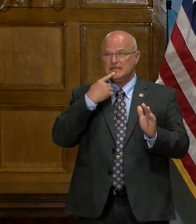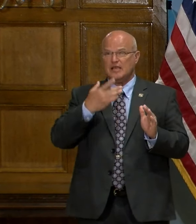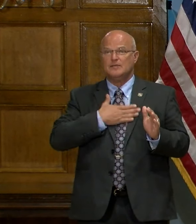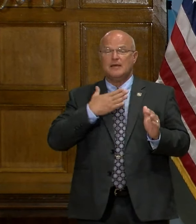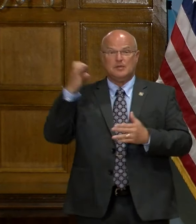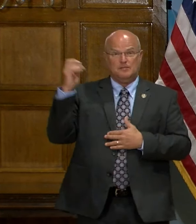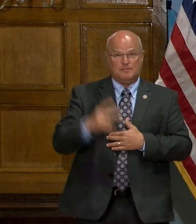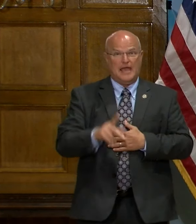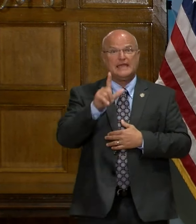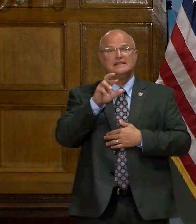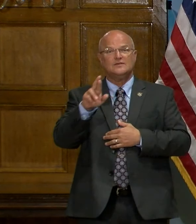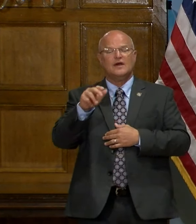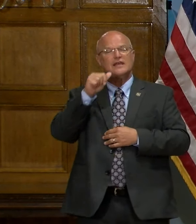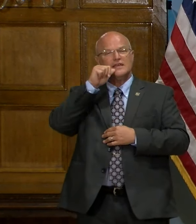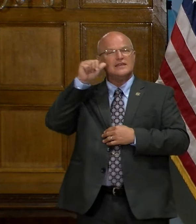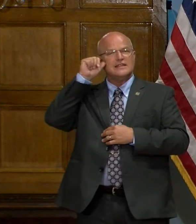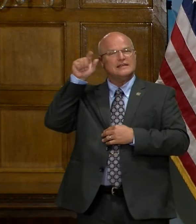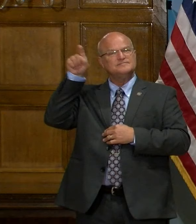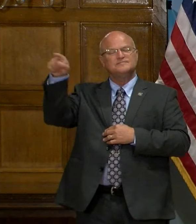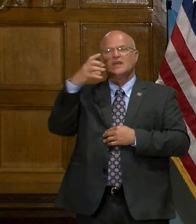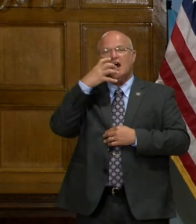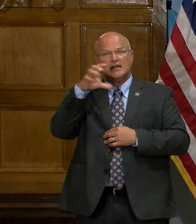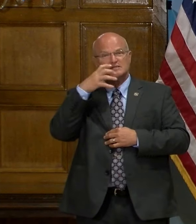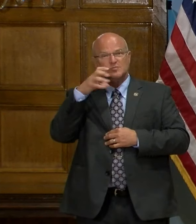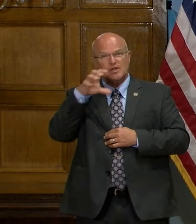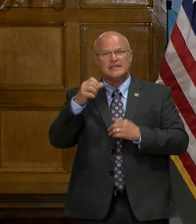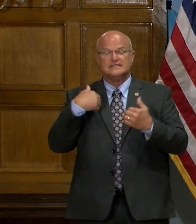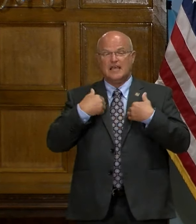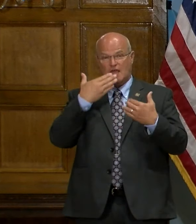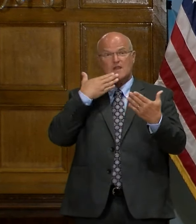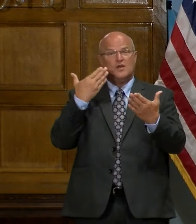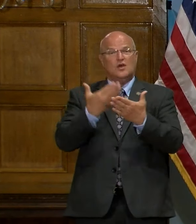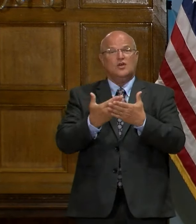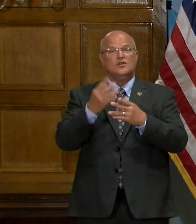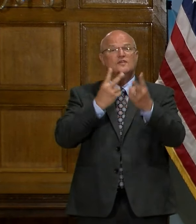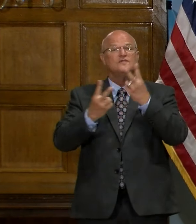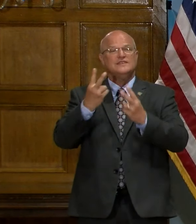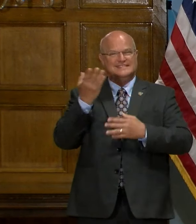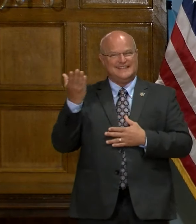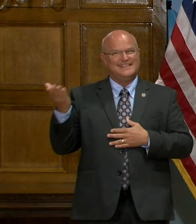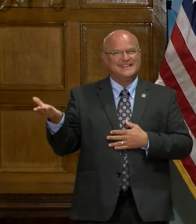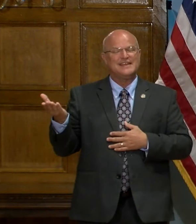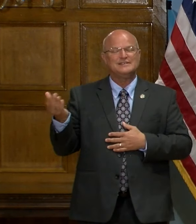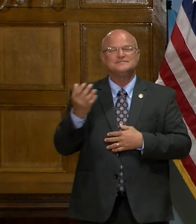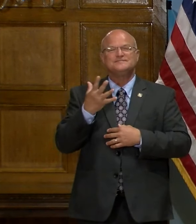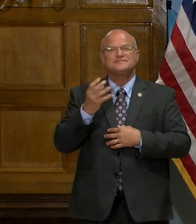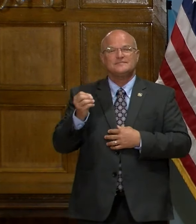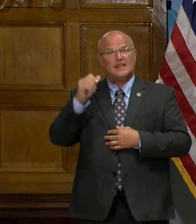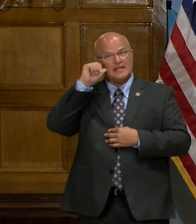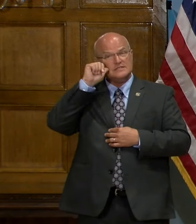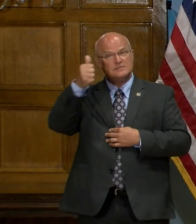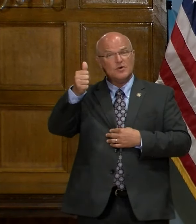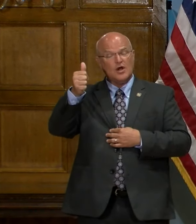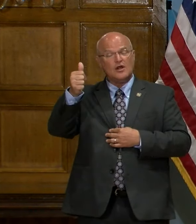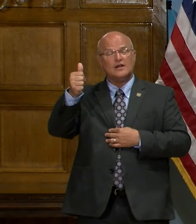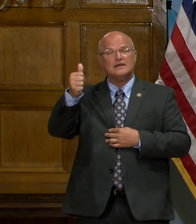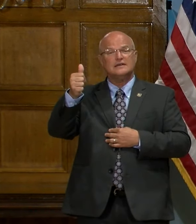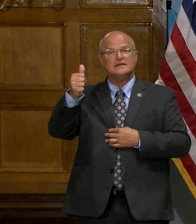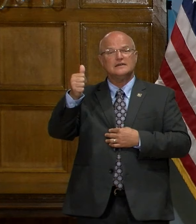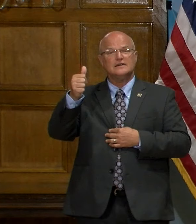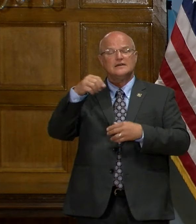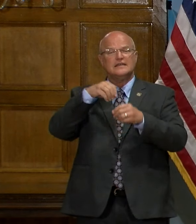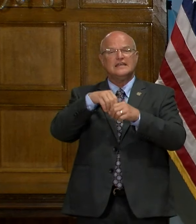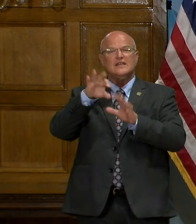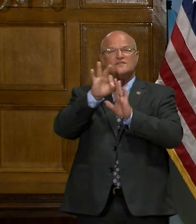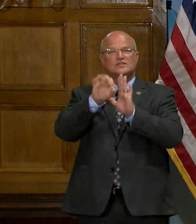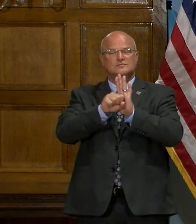glad to be back in Little Rock. Yesterday I was in Hot Springs. We had a good visit there, and tomorrow we will be in